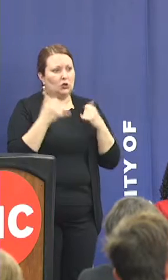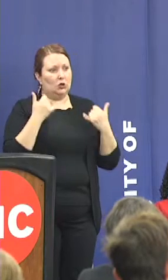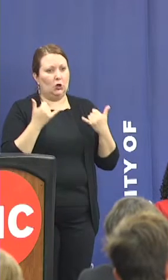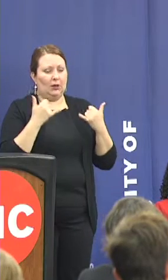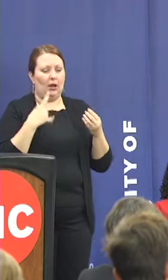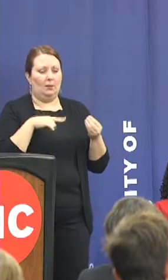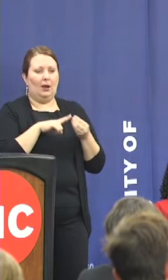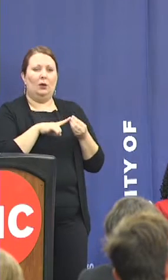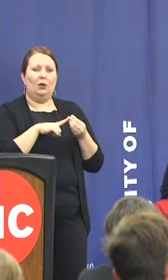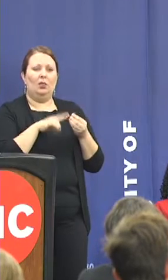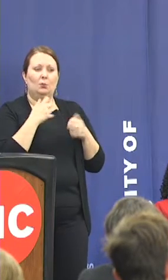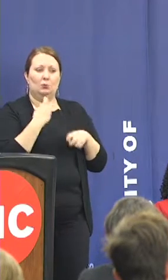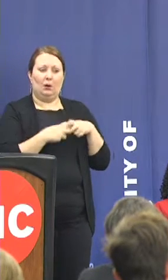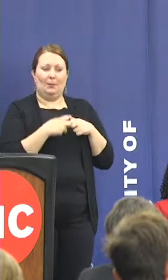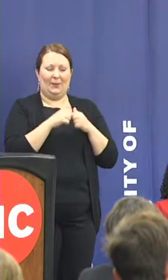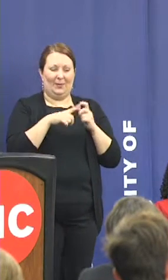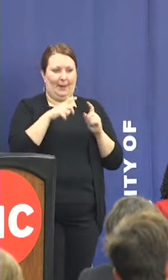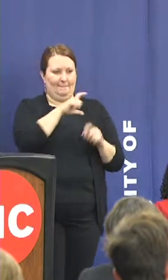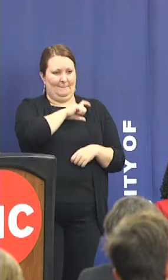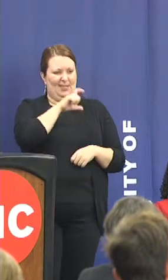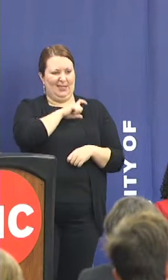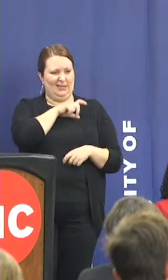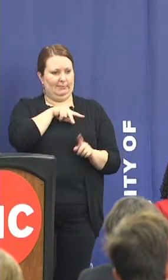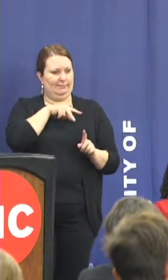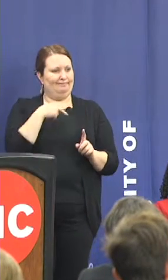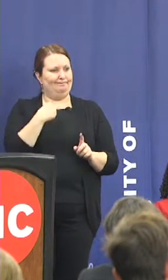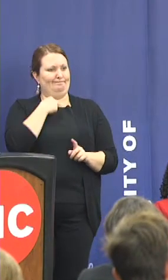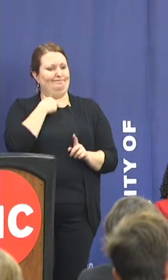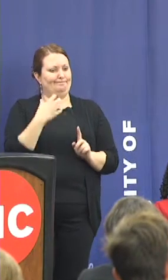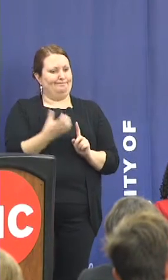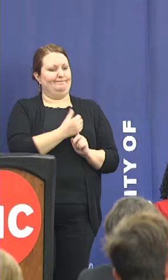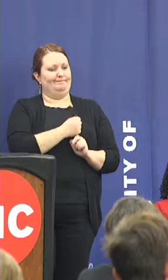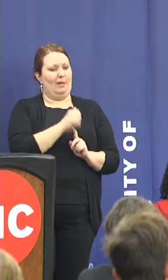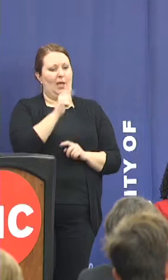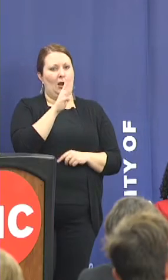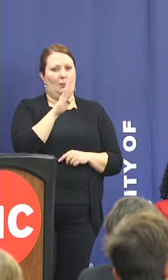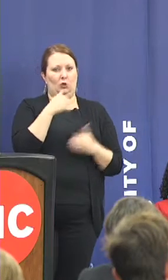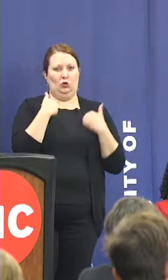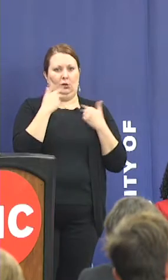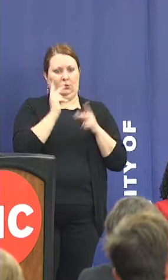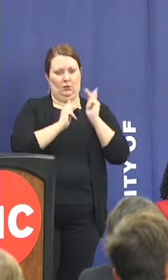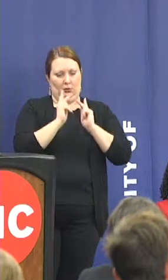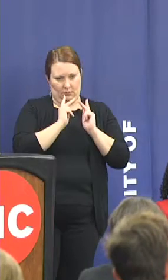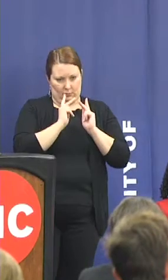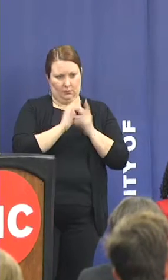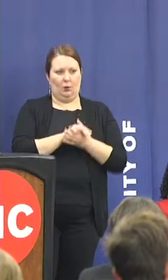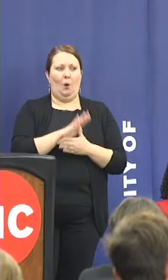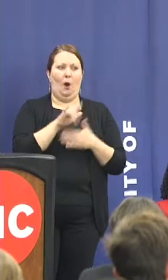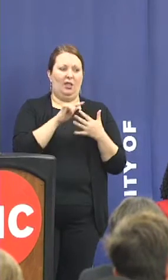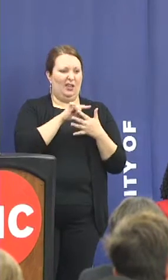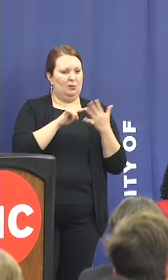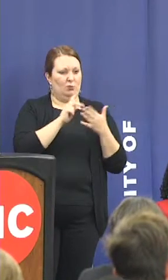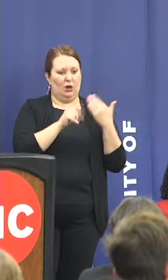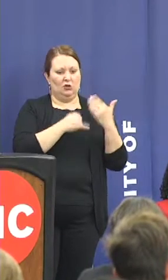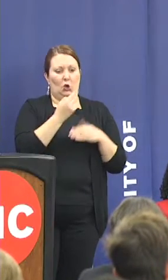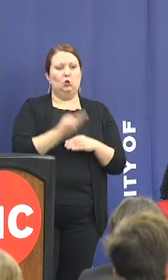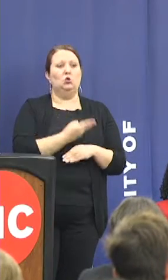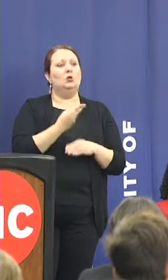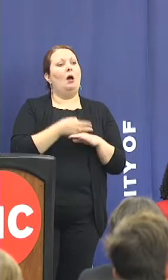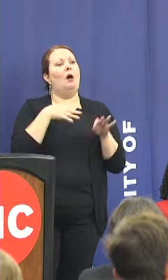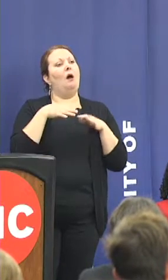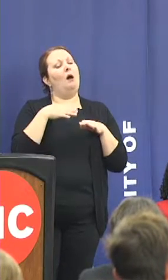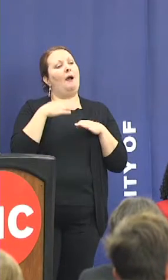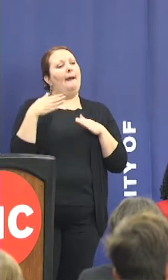currently around this problem of police entrapment of Arab youth. And all of these projects are used to